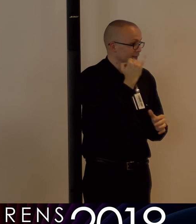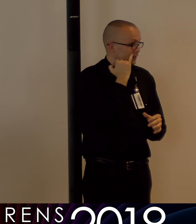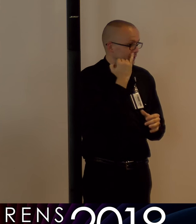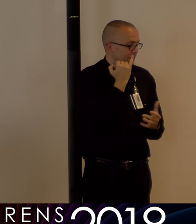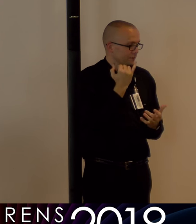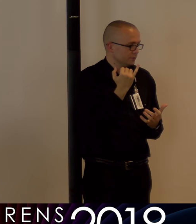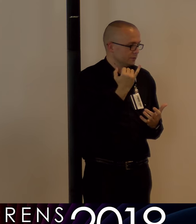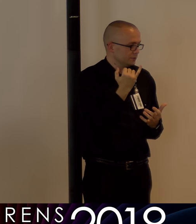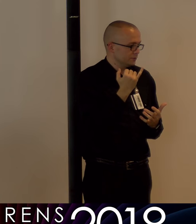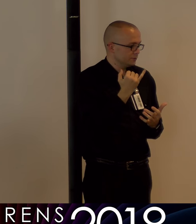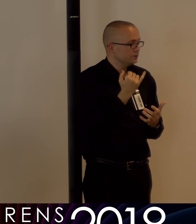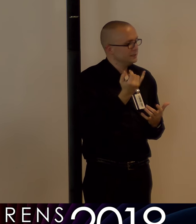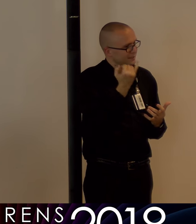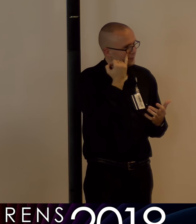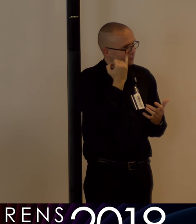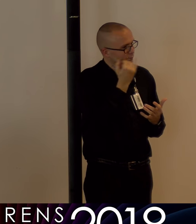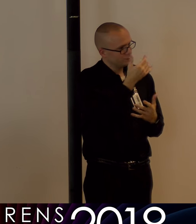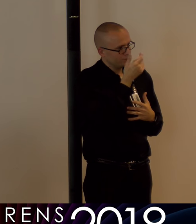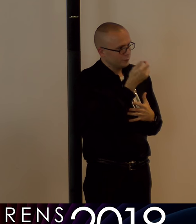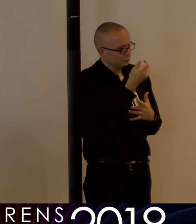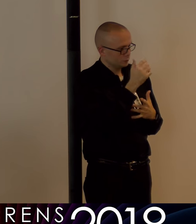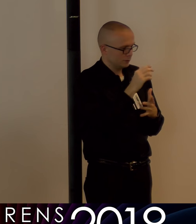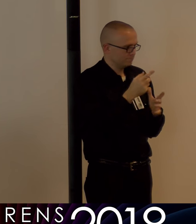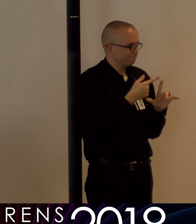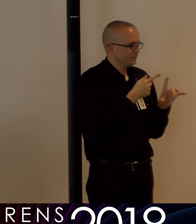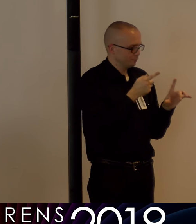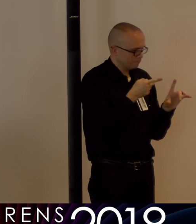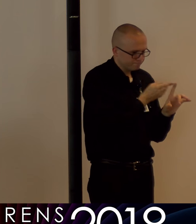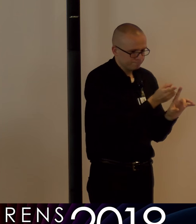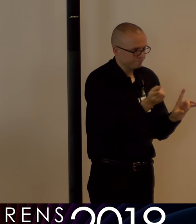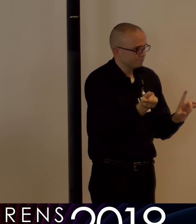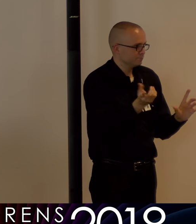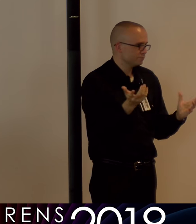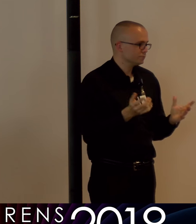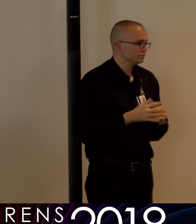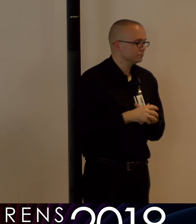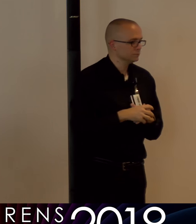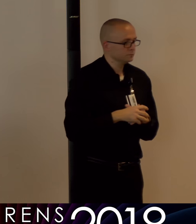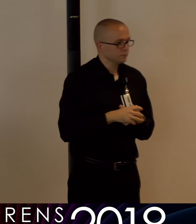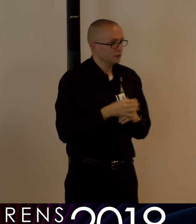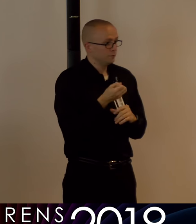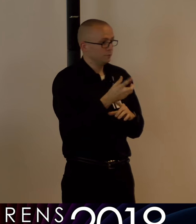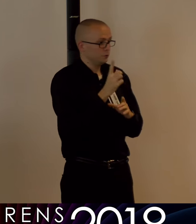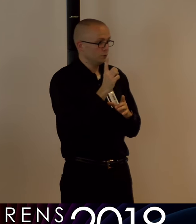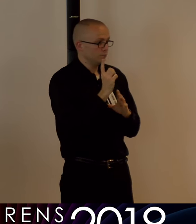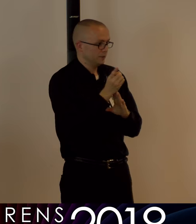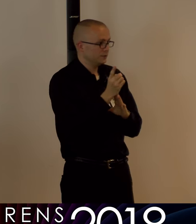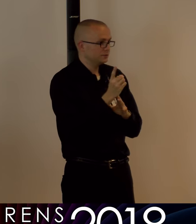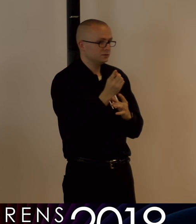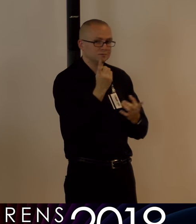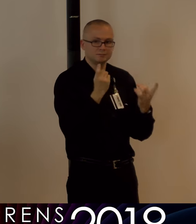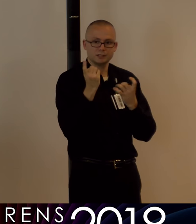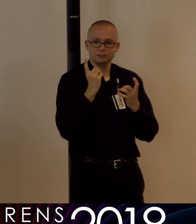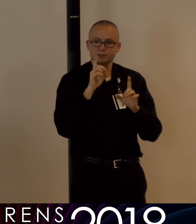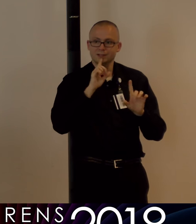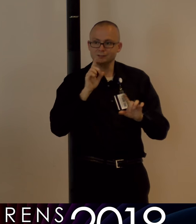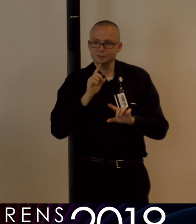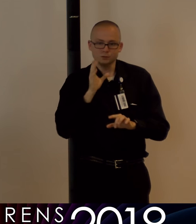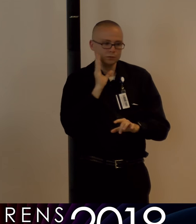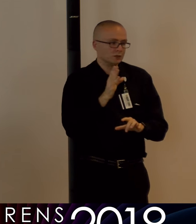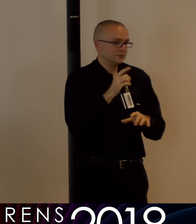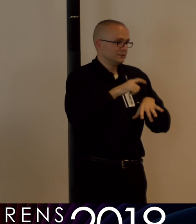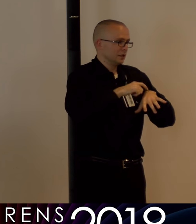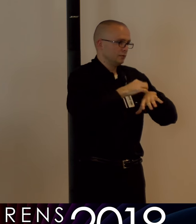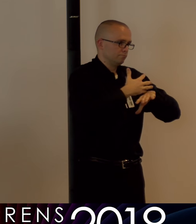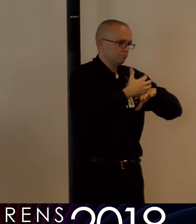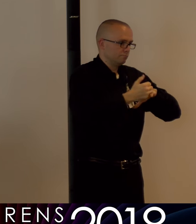us down some really interesting paths. I'm going to spend just a couple minutes on future directions and unanswered questions because I'm